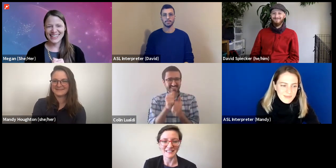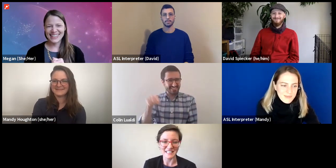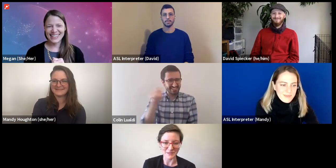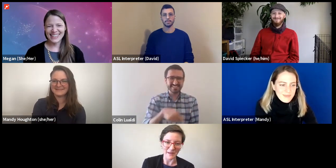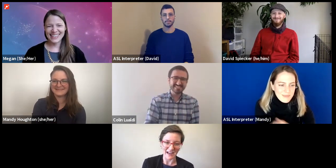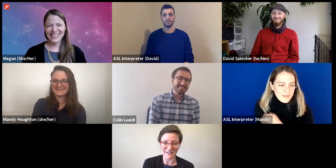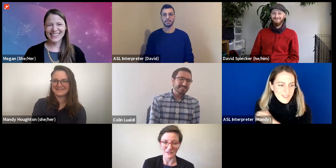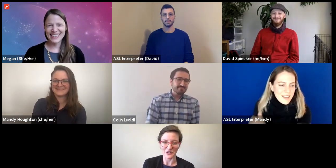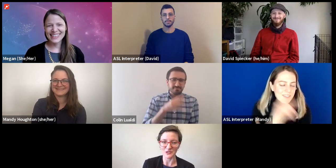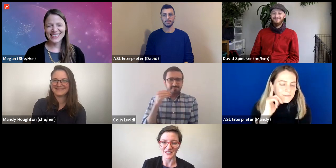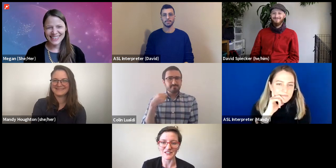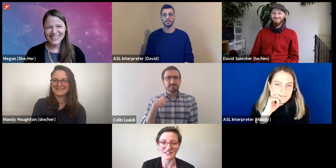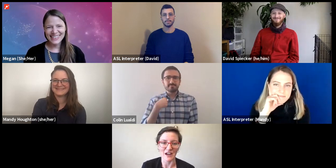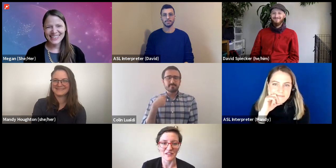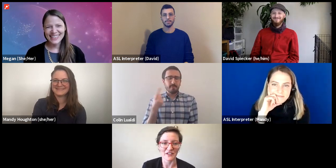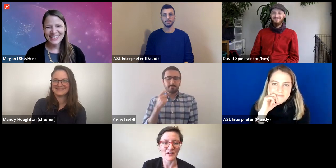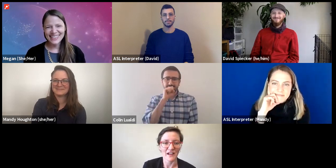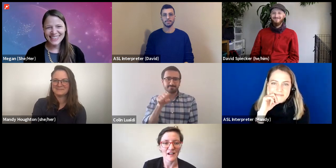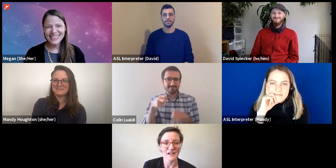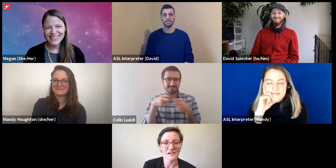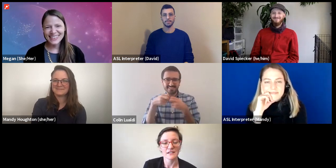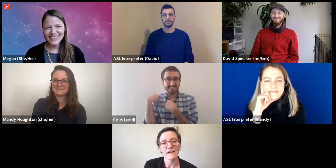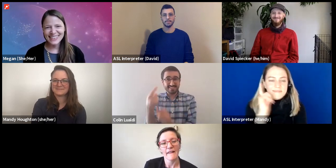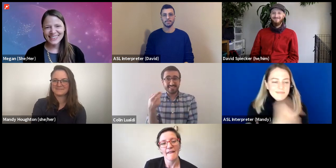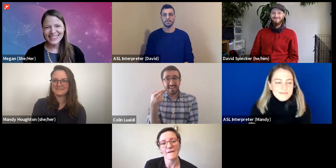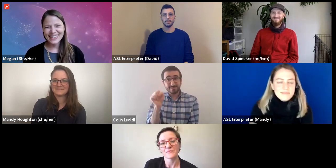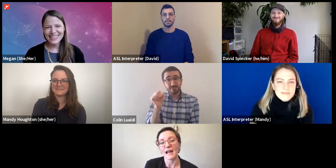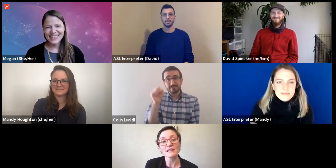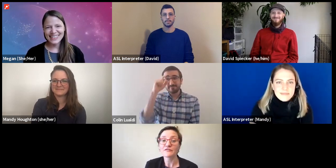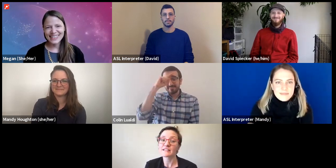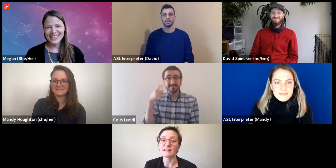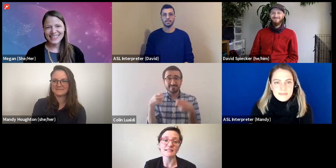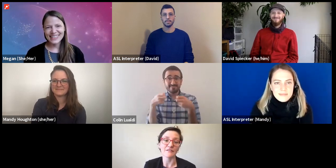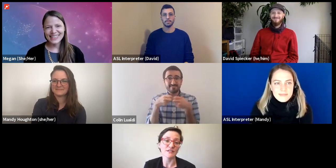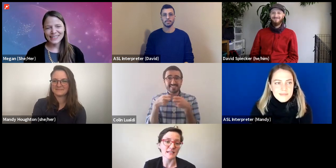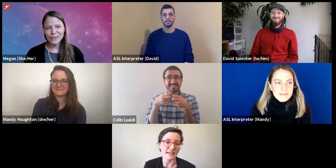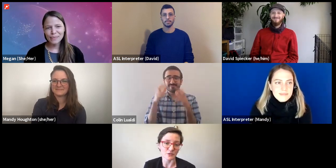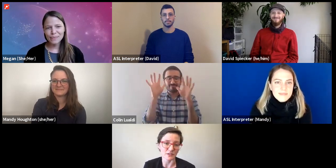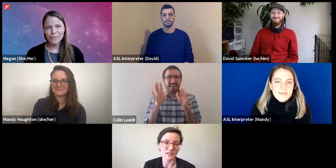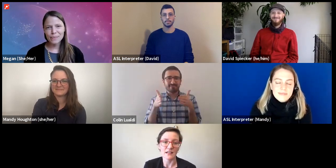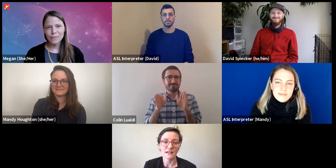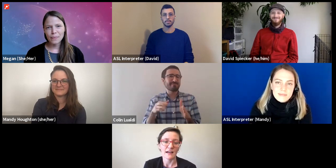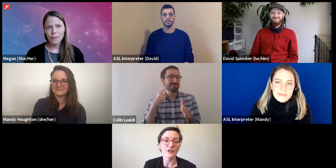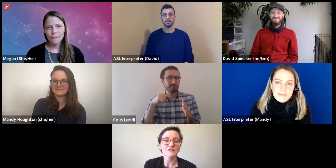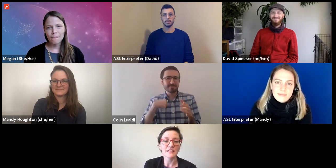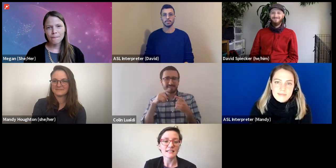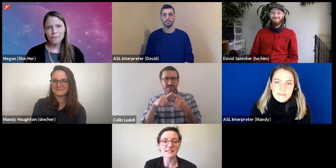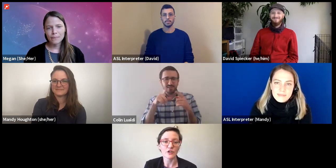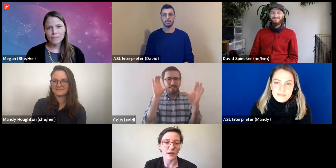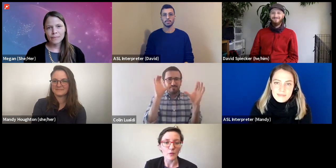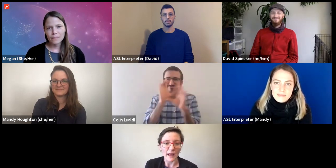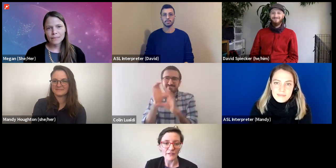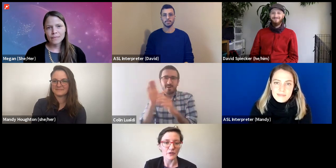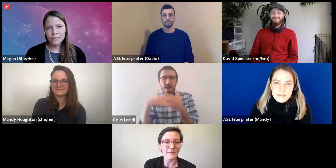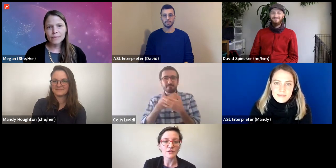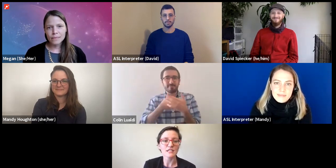So it's really nice to be back, even virtually, just to chat with you. Now, I love physics ever since high school. I noticed physics is a